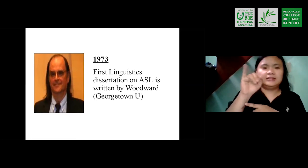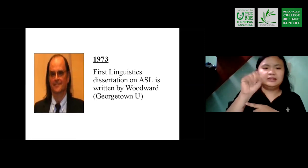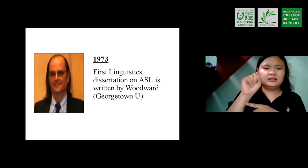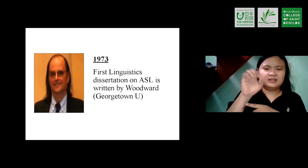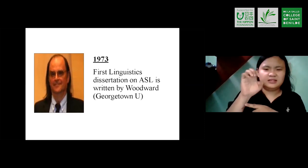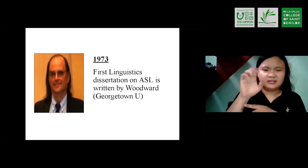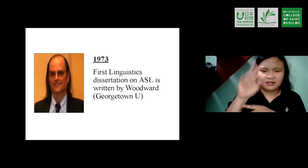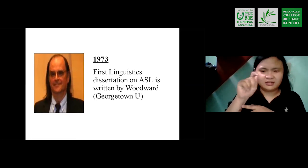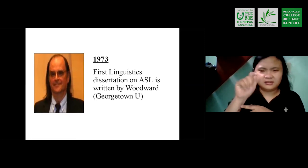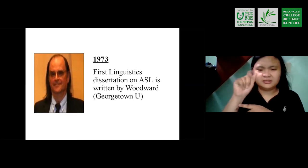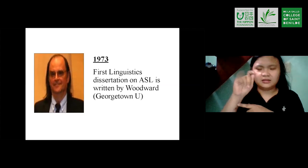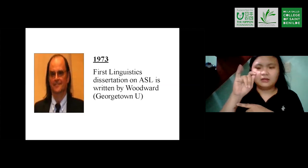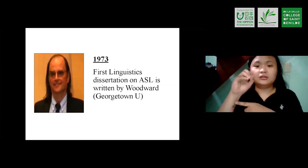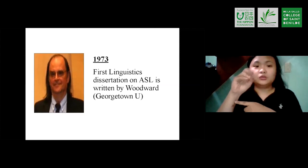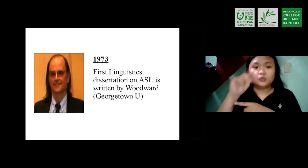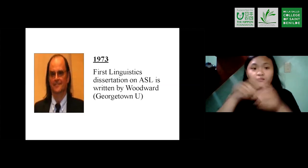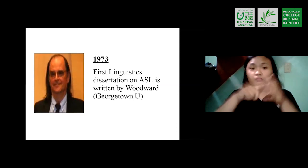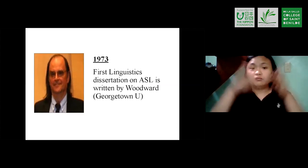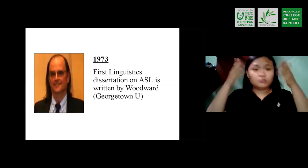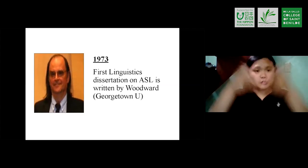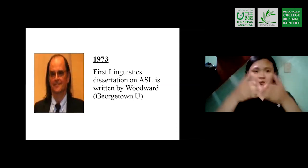a dissertation